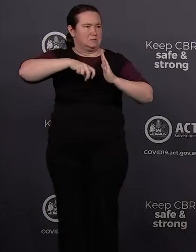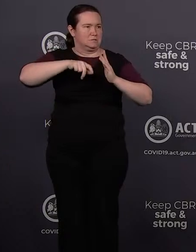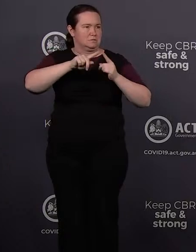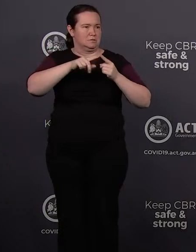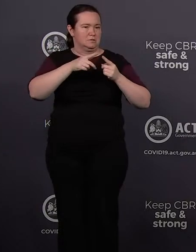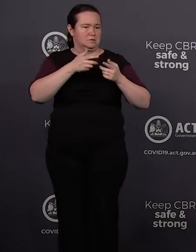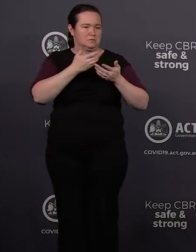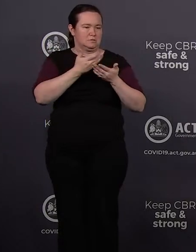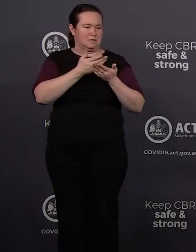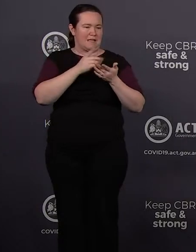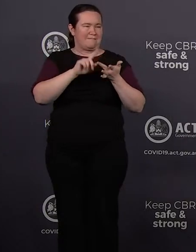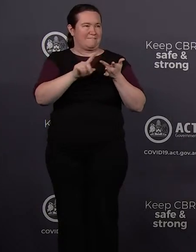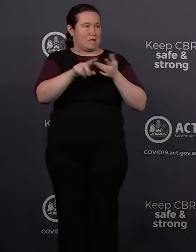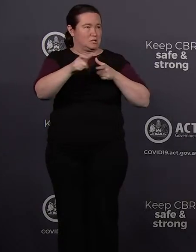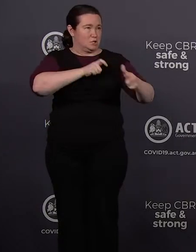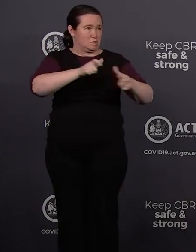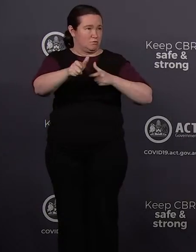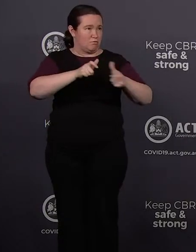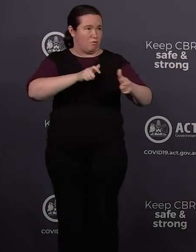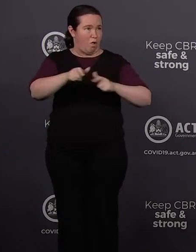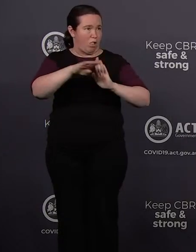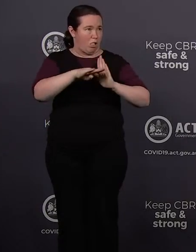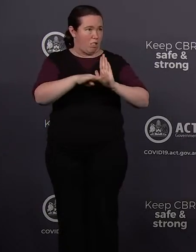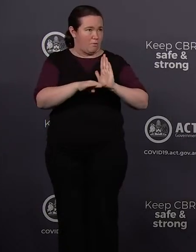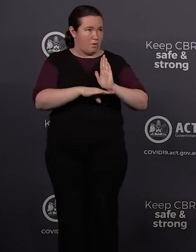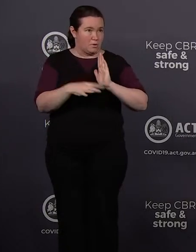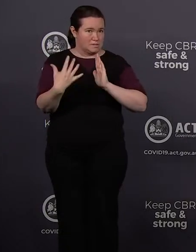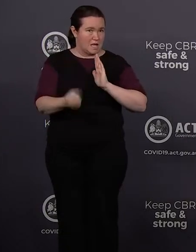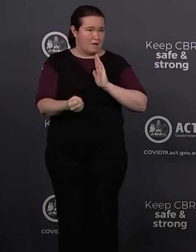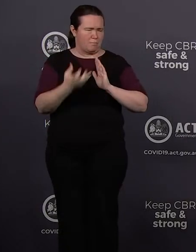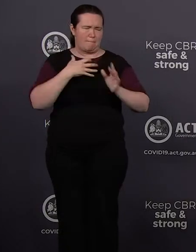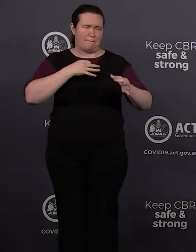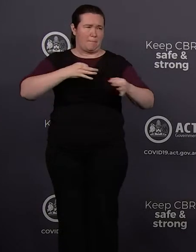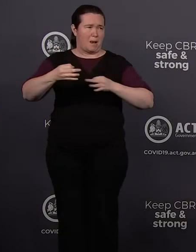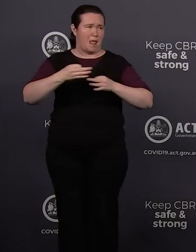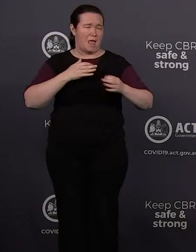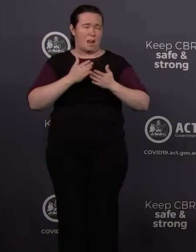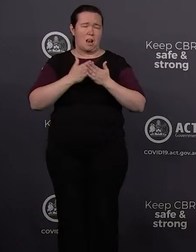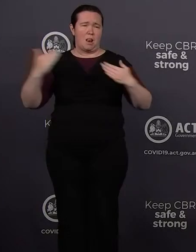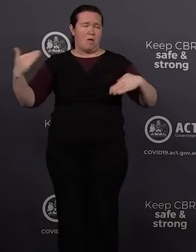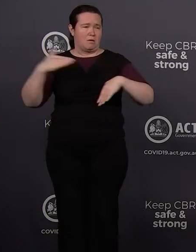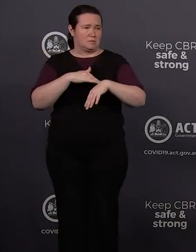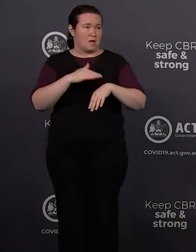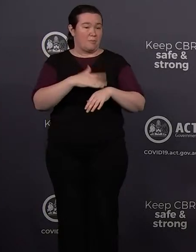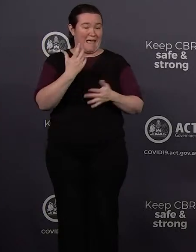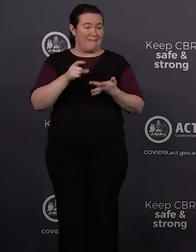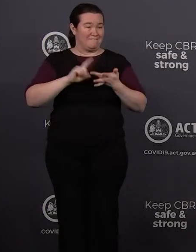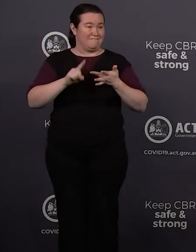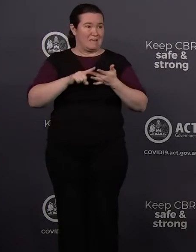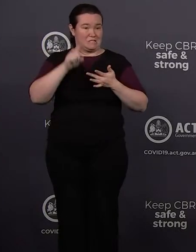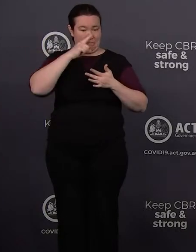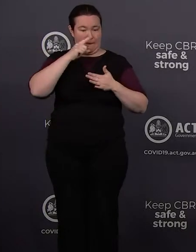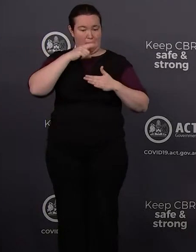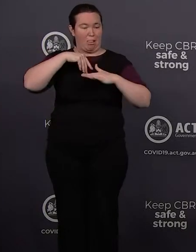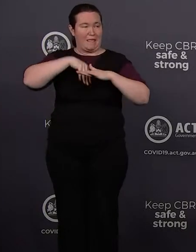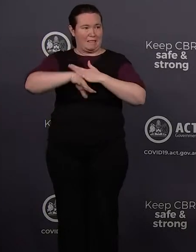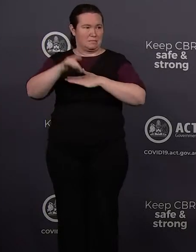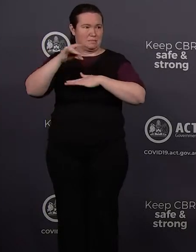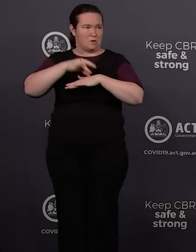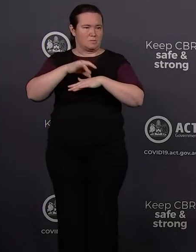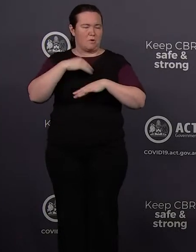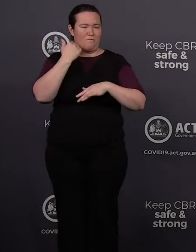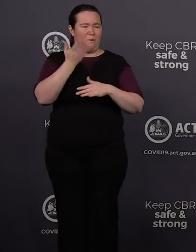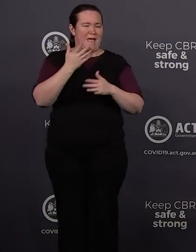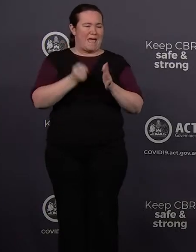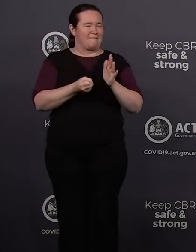in place. The hospitals have been planning this for a very long time, and this isn't the first time that we've had infectious people in. We've always had